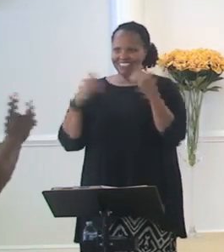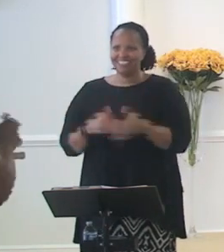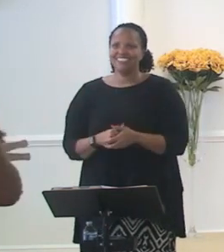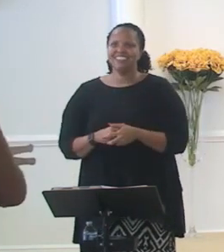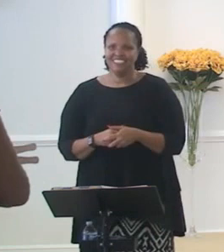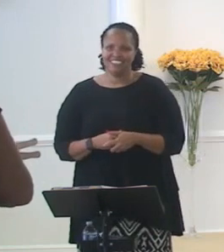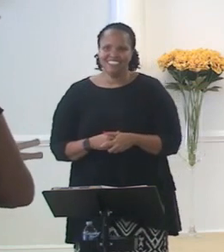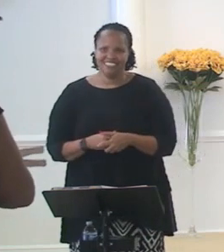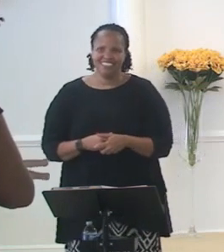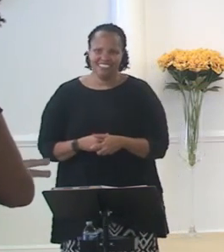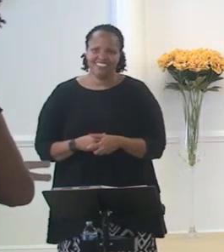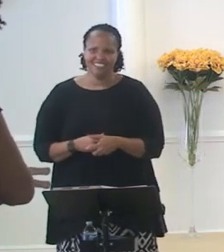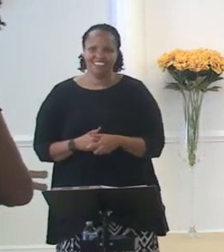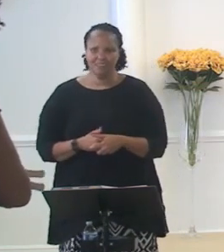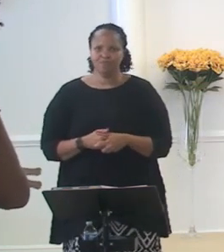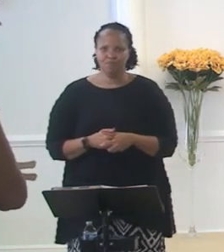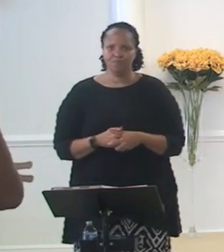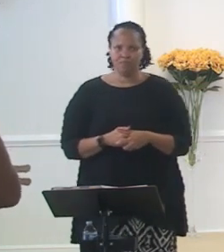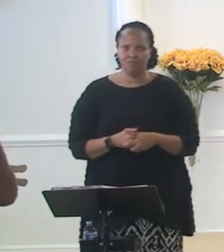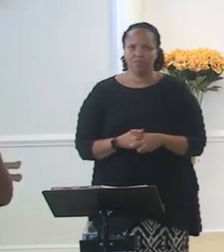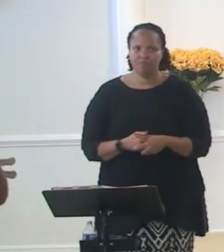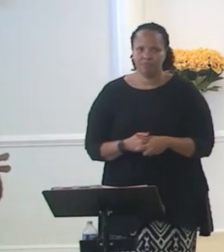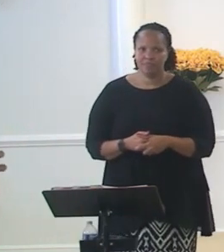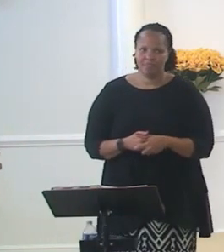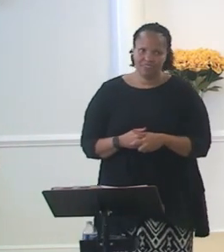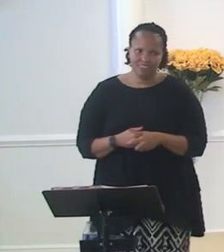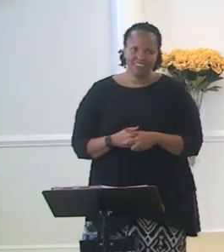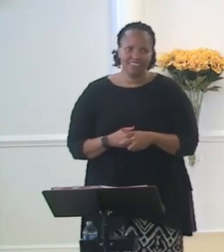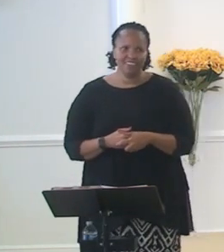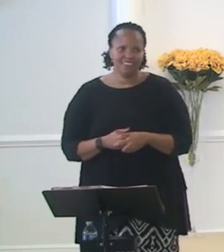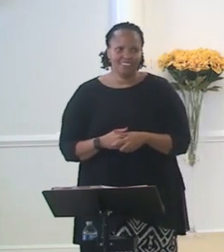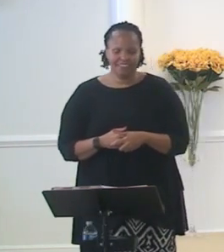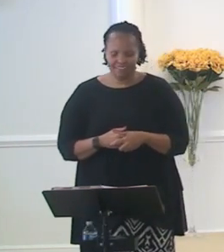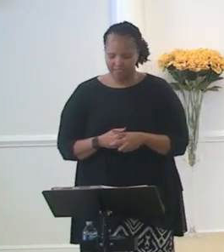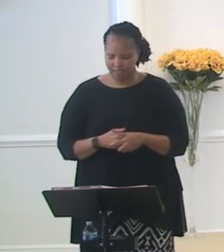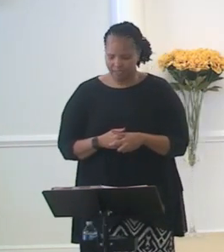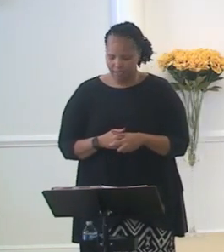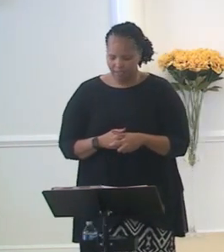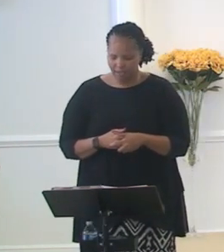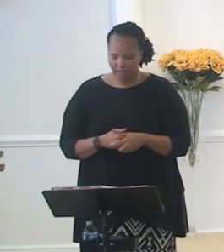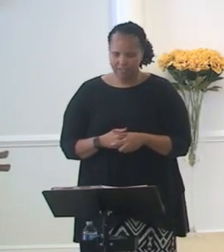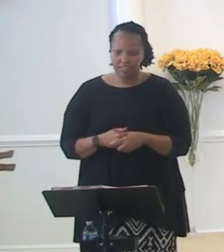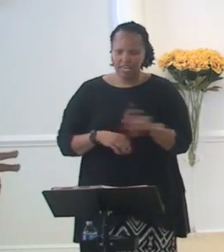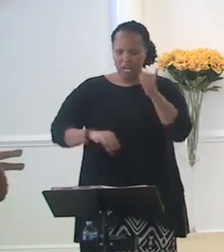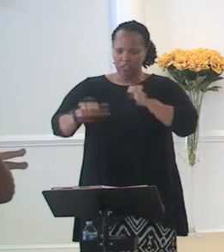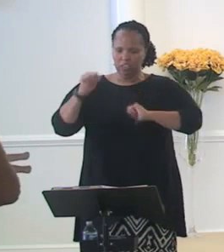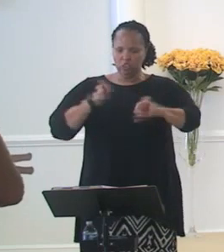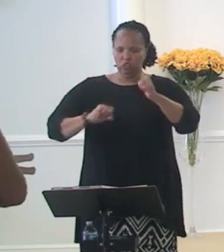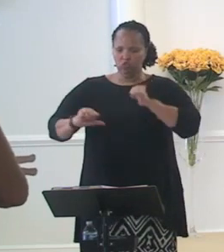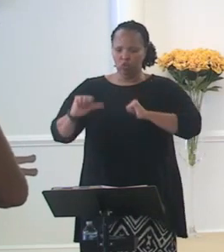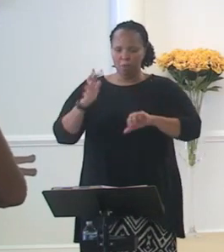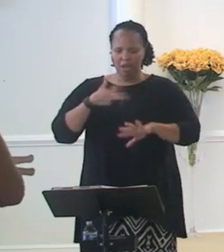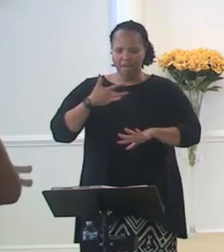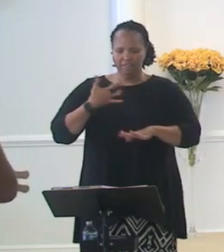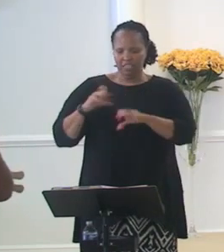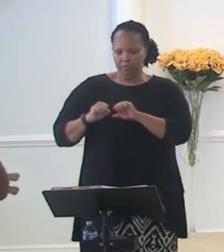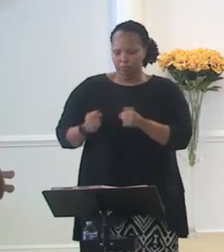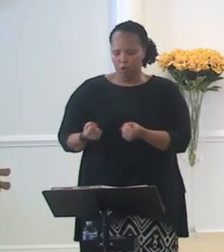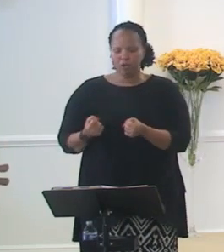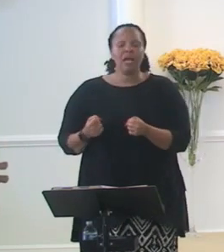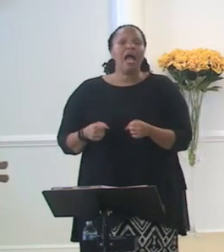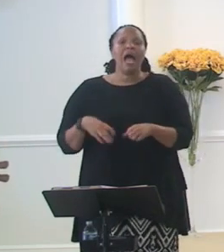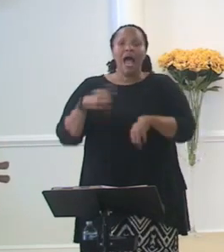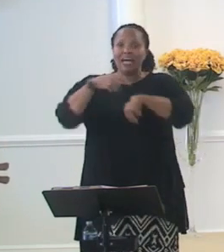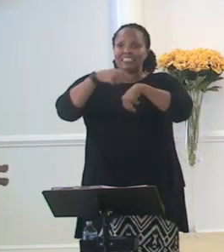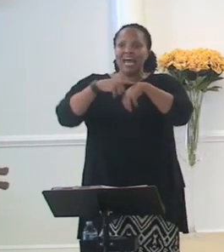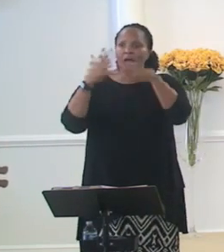It's the downside which makes up the upside. The drama of brokenness. A time to break